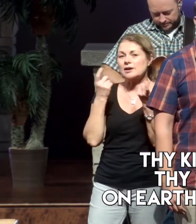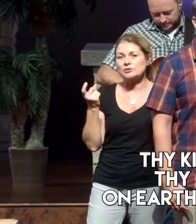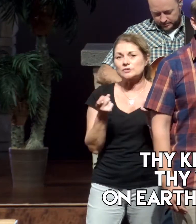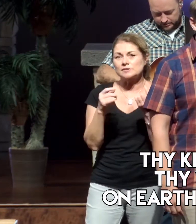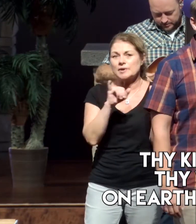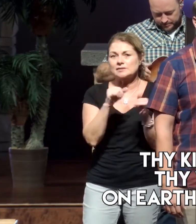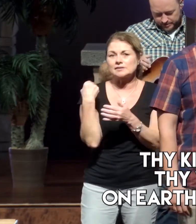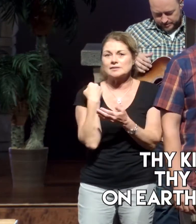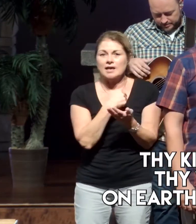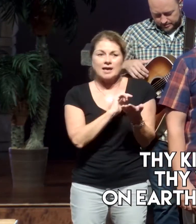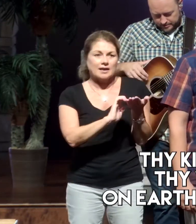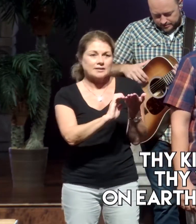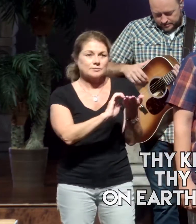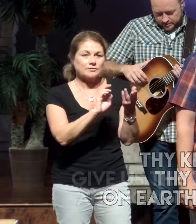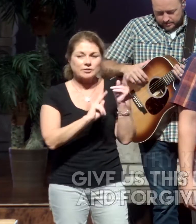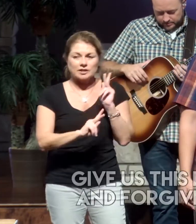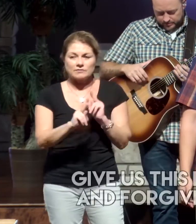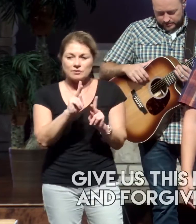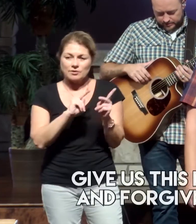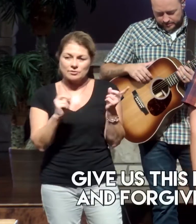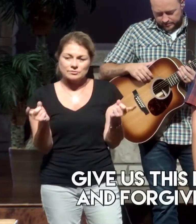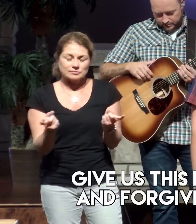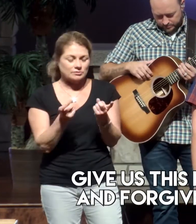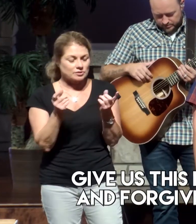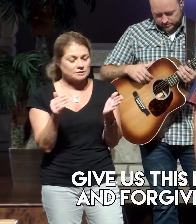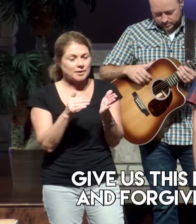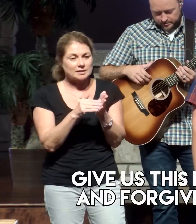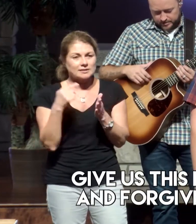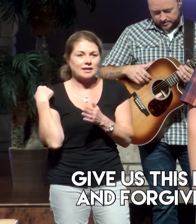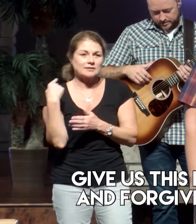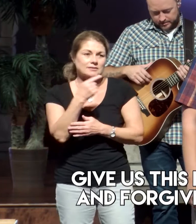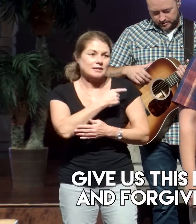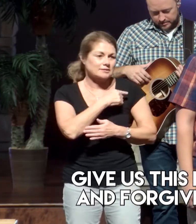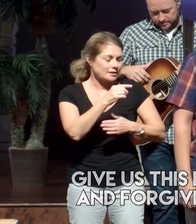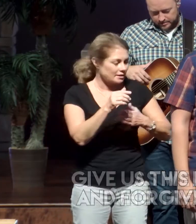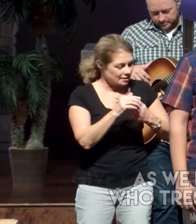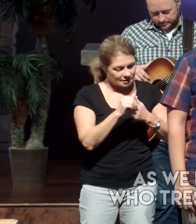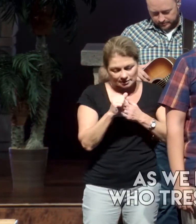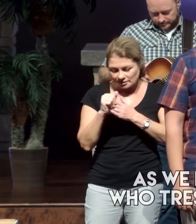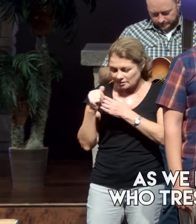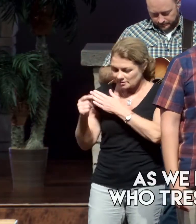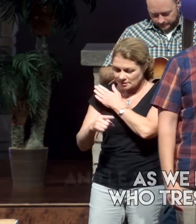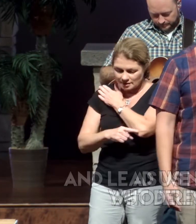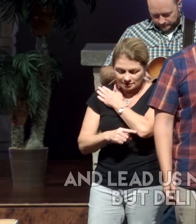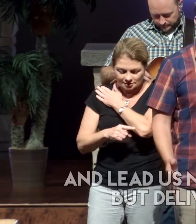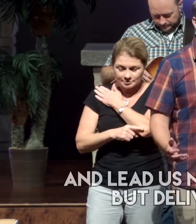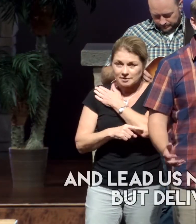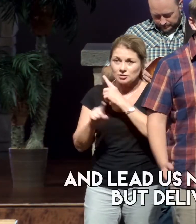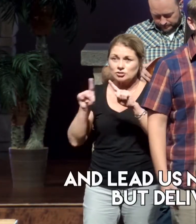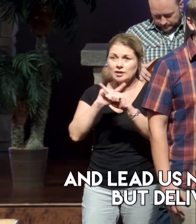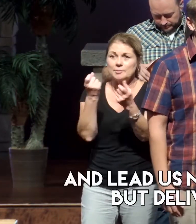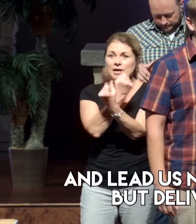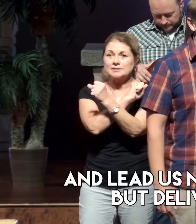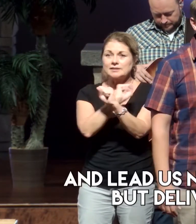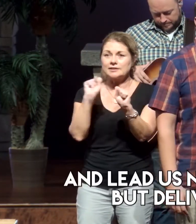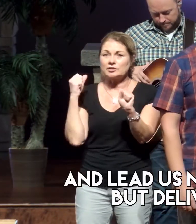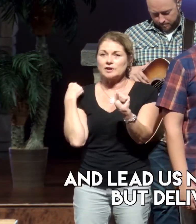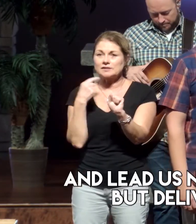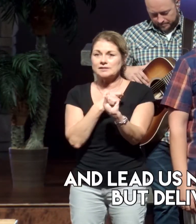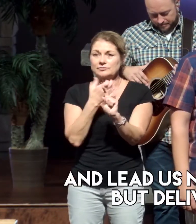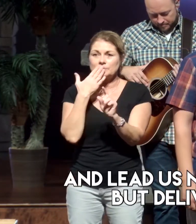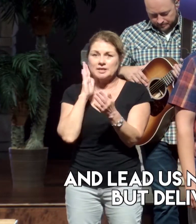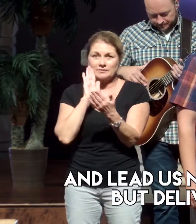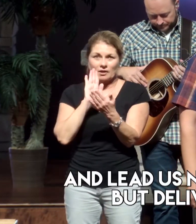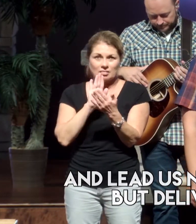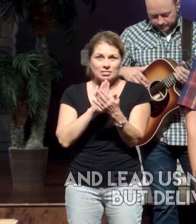forgive us our trespasses, as we forgive those who trespass against us. And lead us not into temptation, but